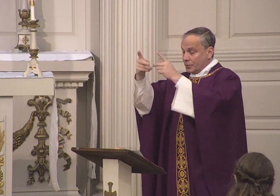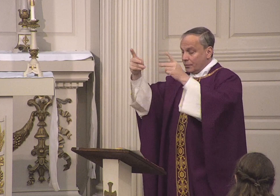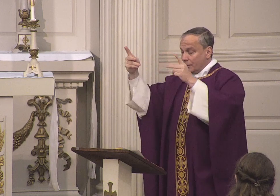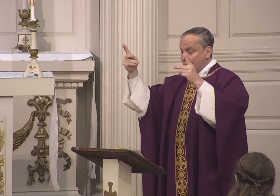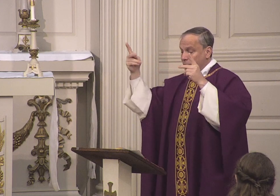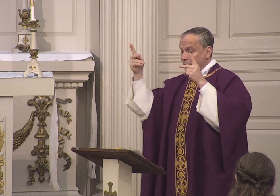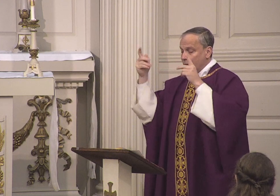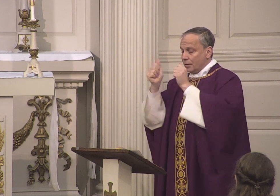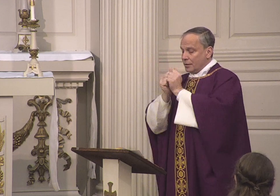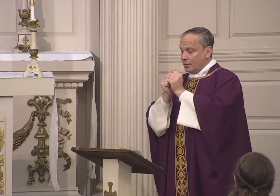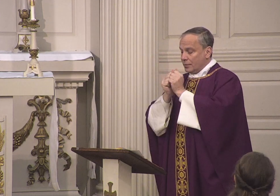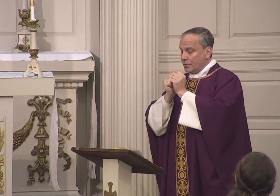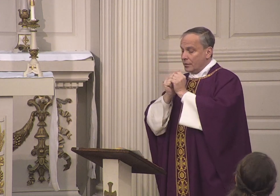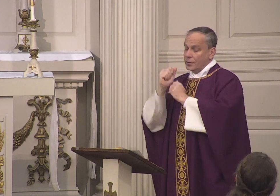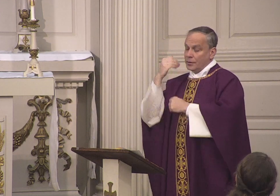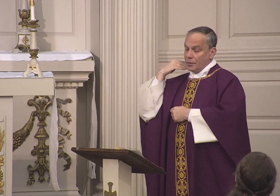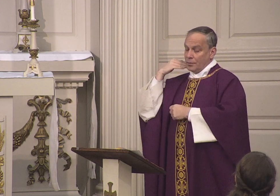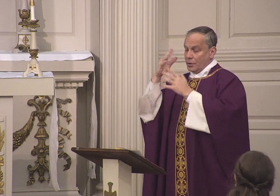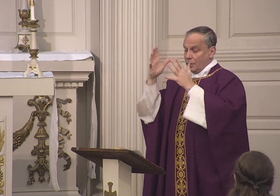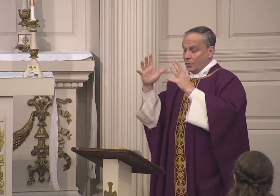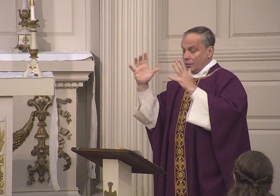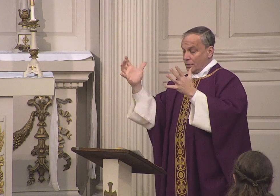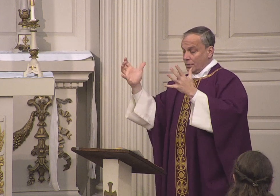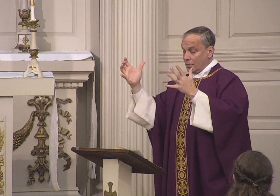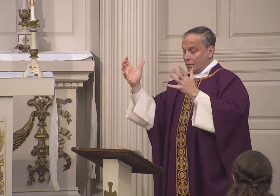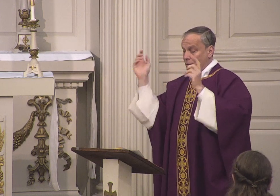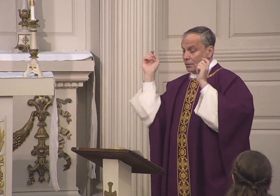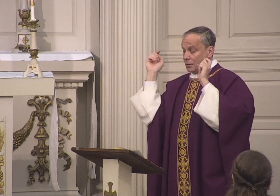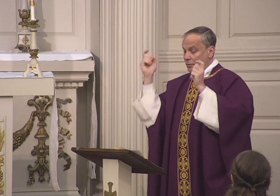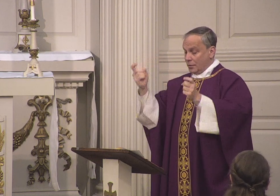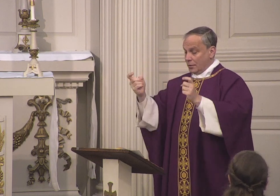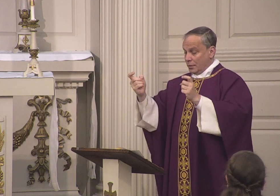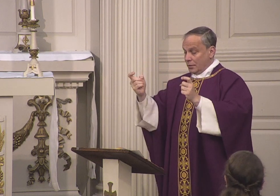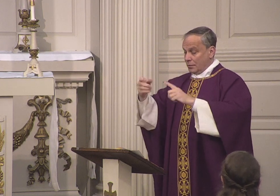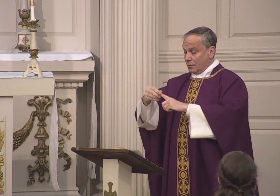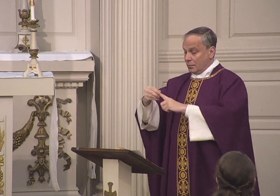Polycarp a place in the company of the martyrs,